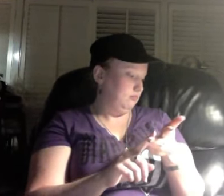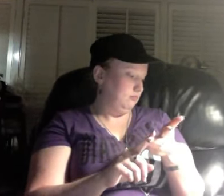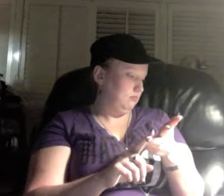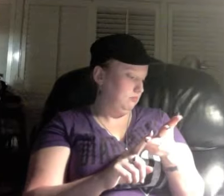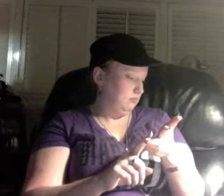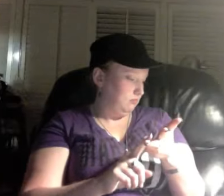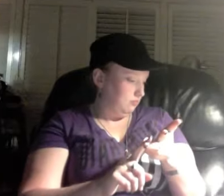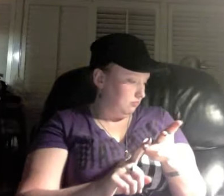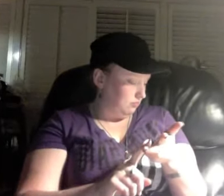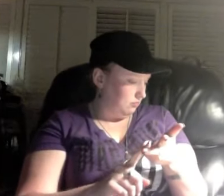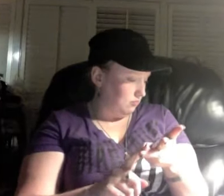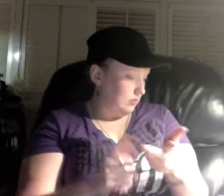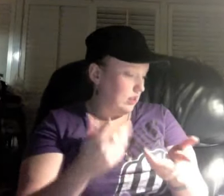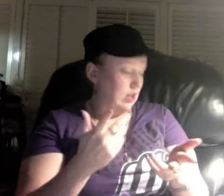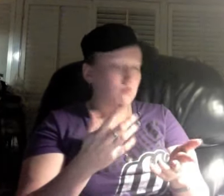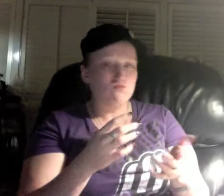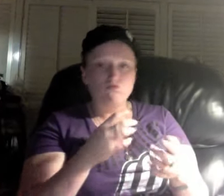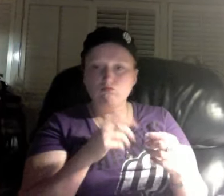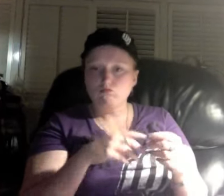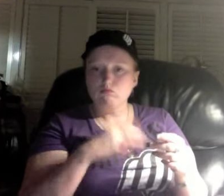like 6 or 7 readers who go up and read.